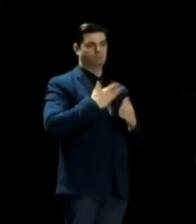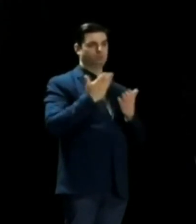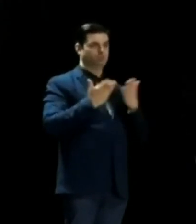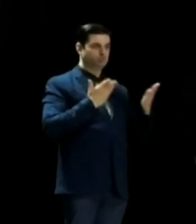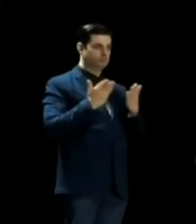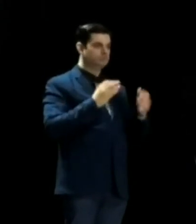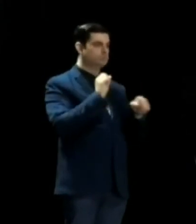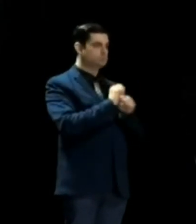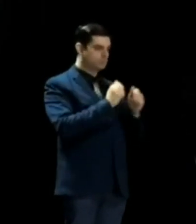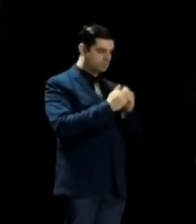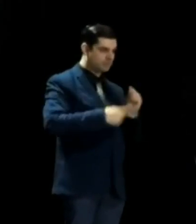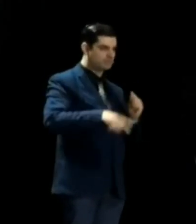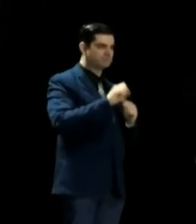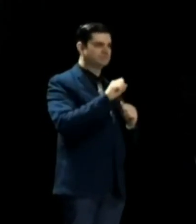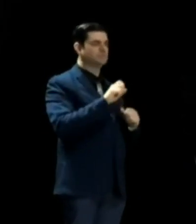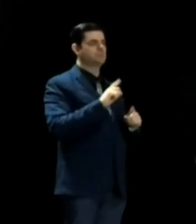state.